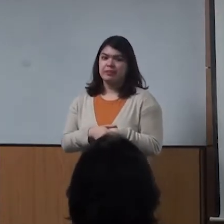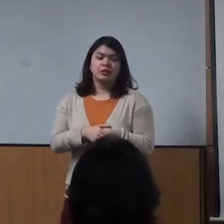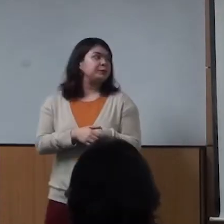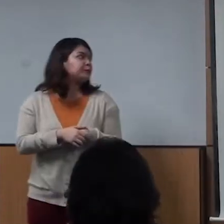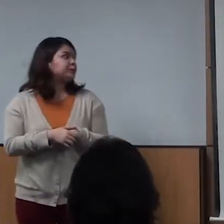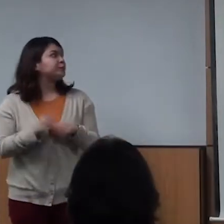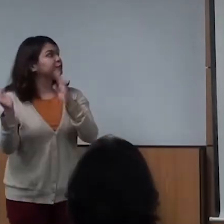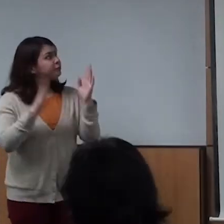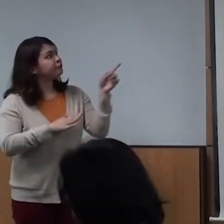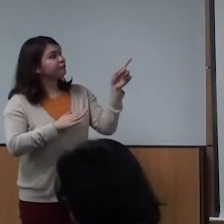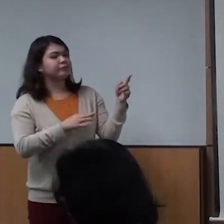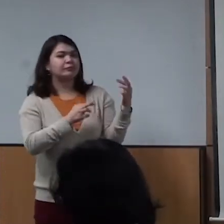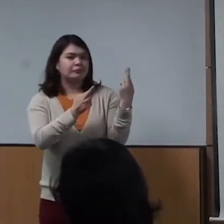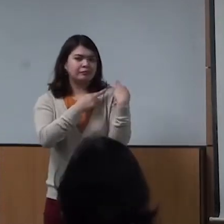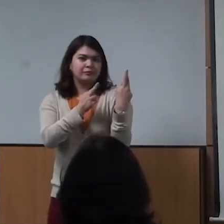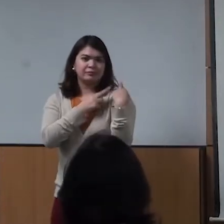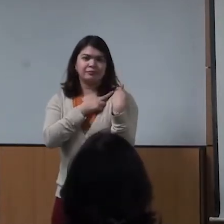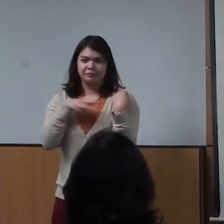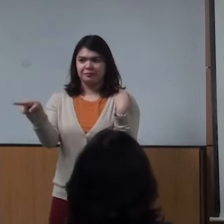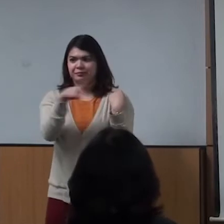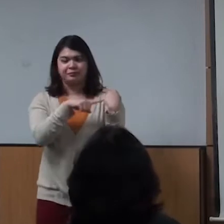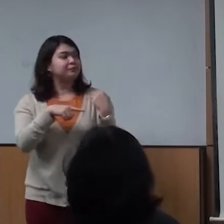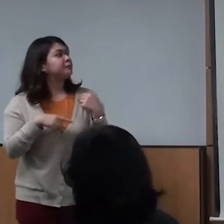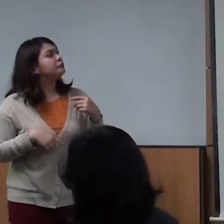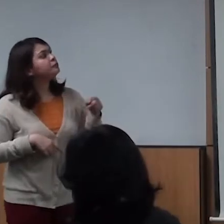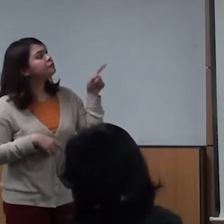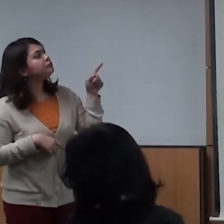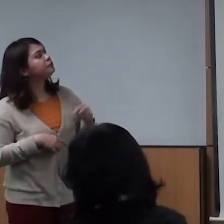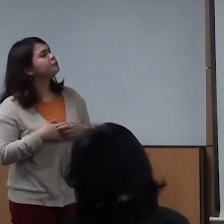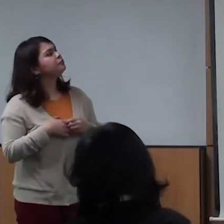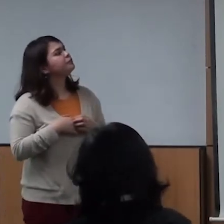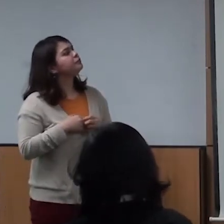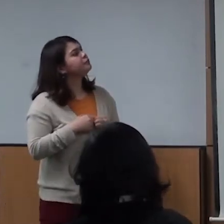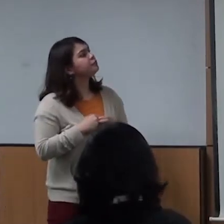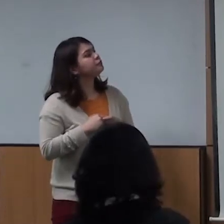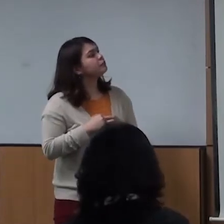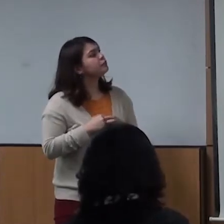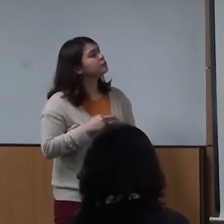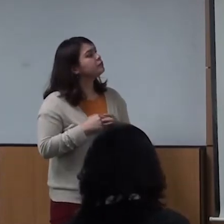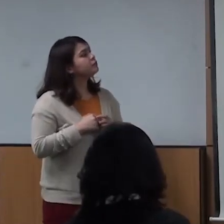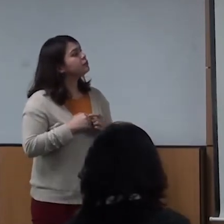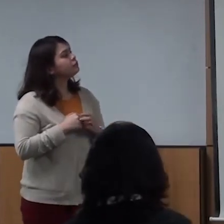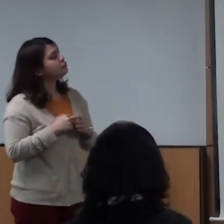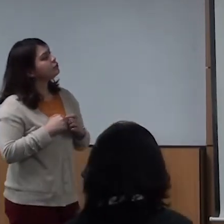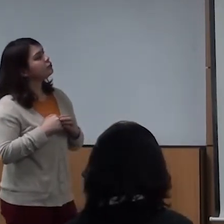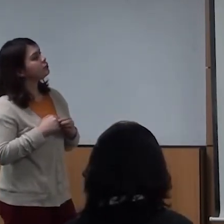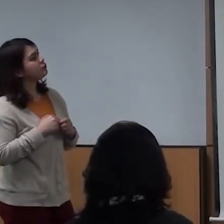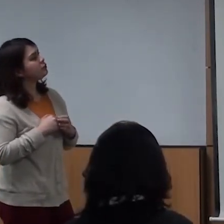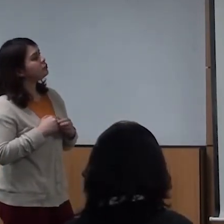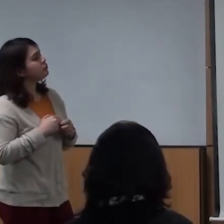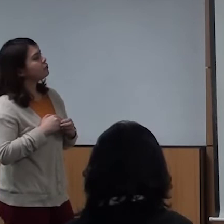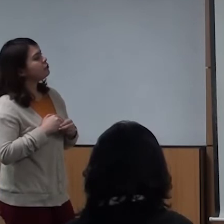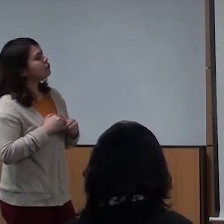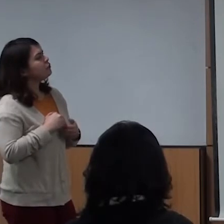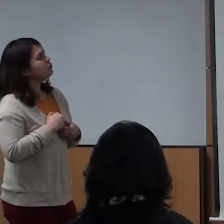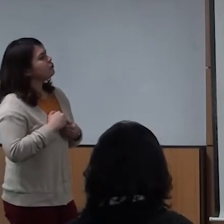the implications to teachers? So first, be fair and accurate in assessing student learning. Base